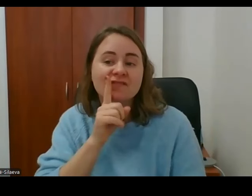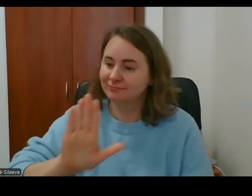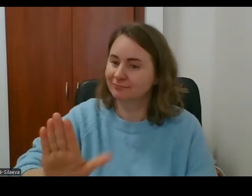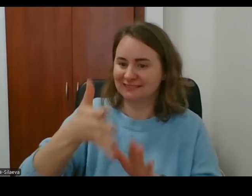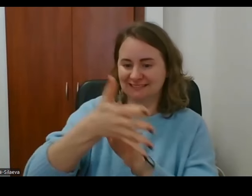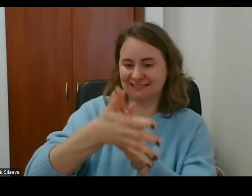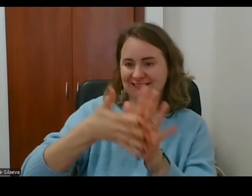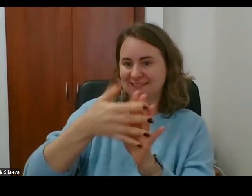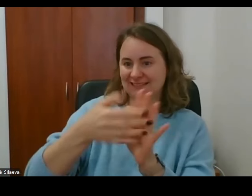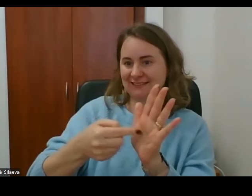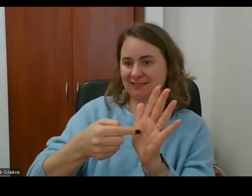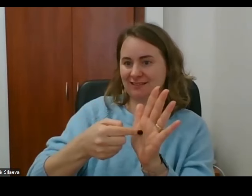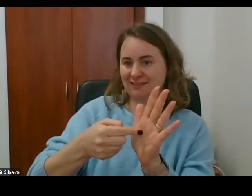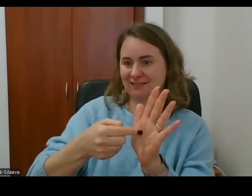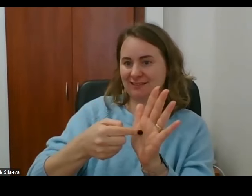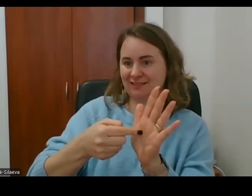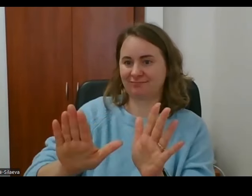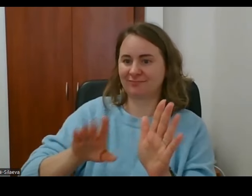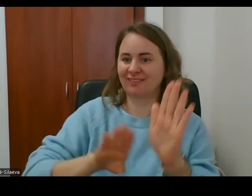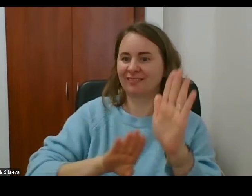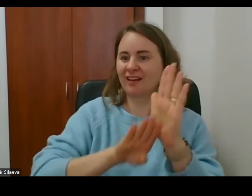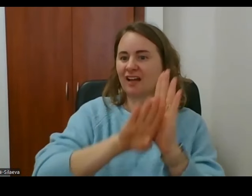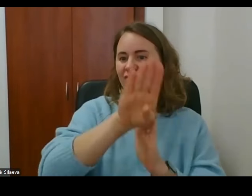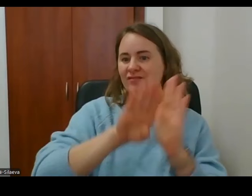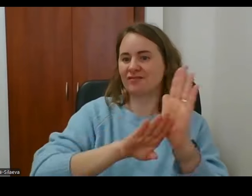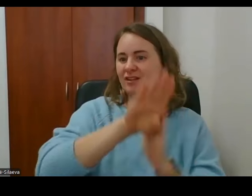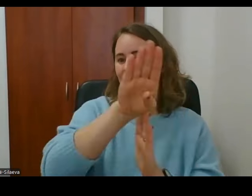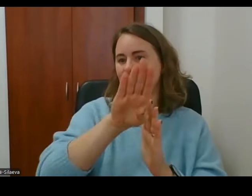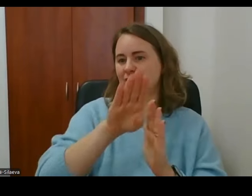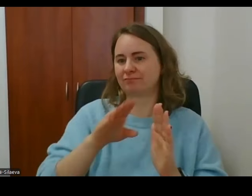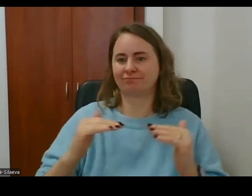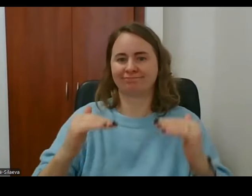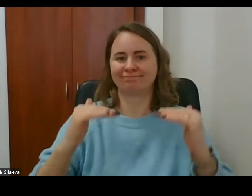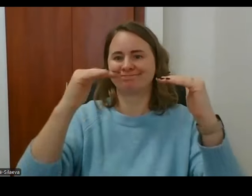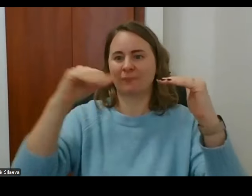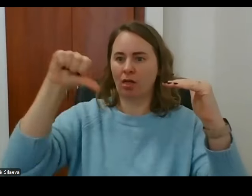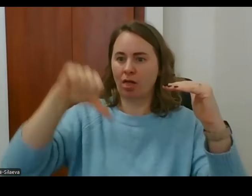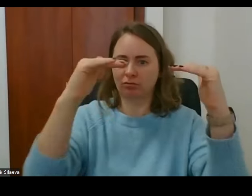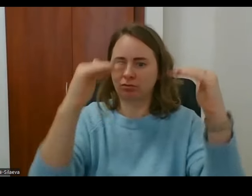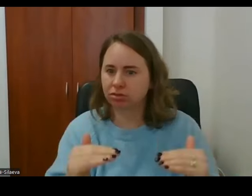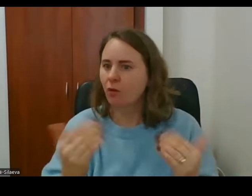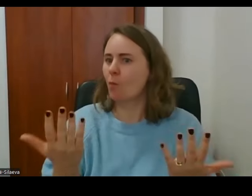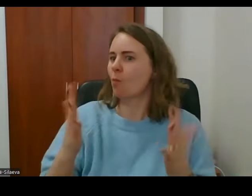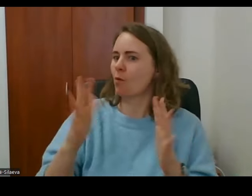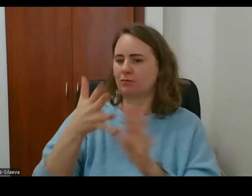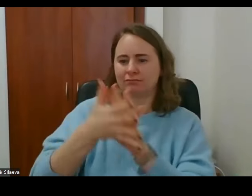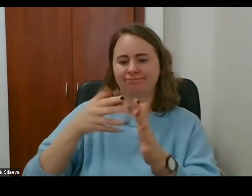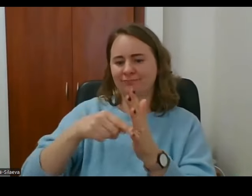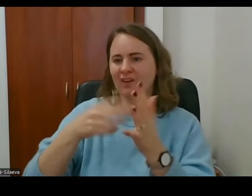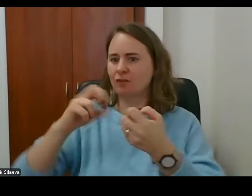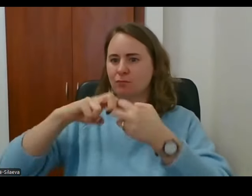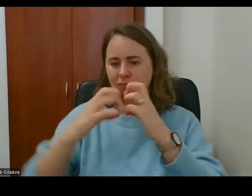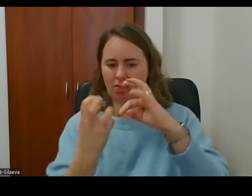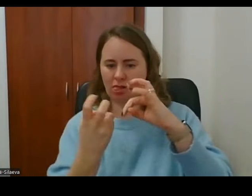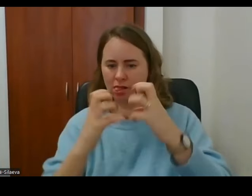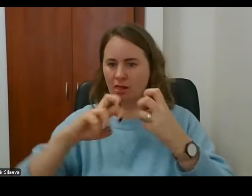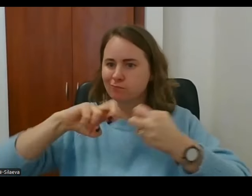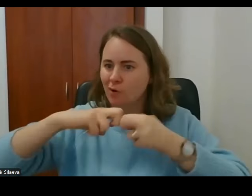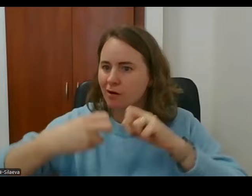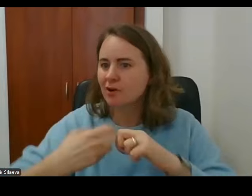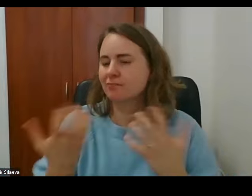deaf children? About their language, about their language level, when it's lower, when